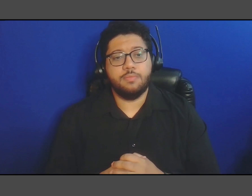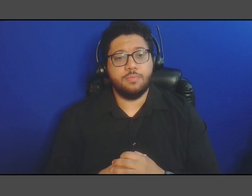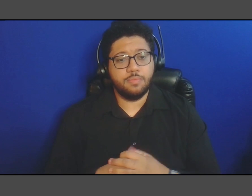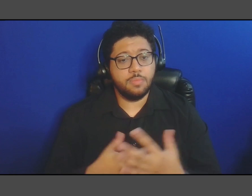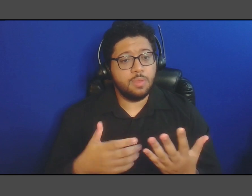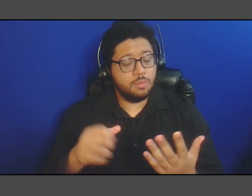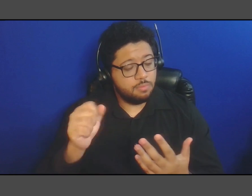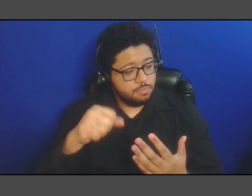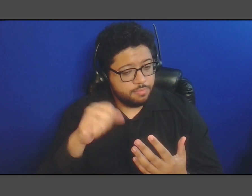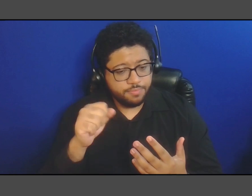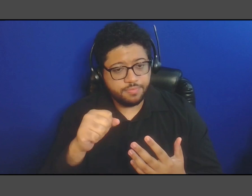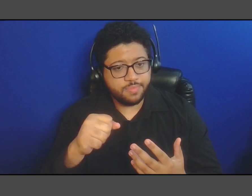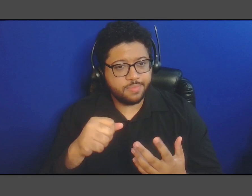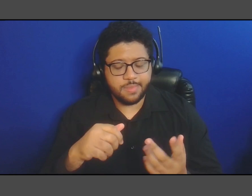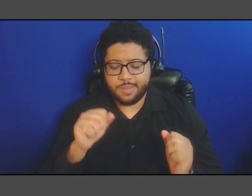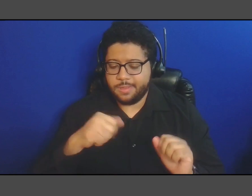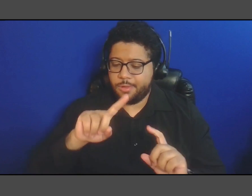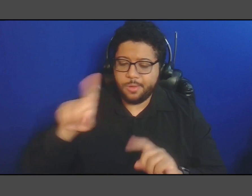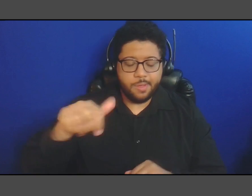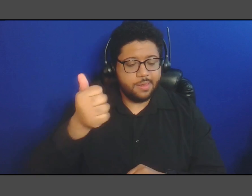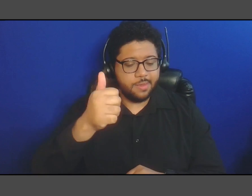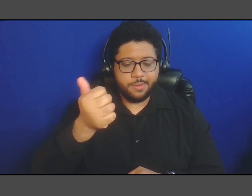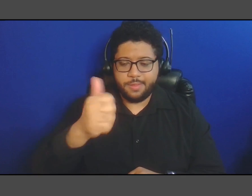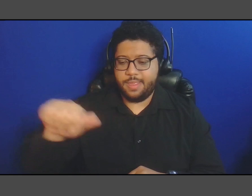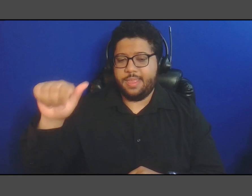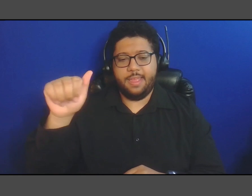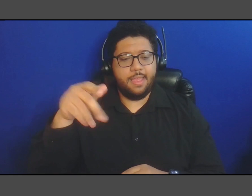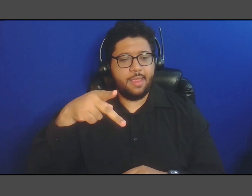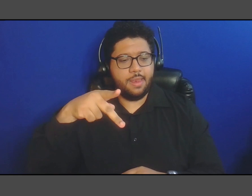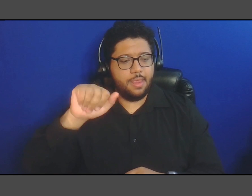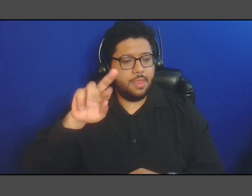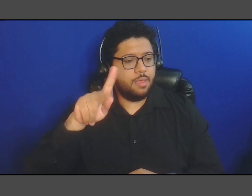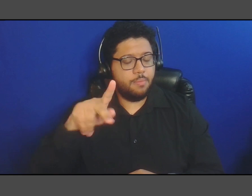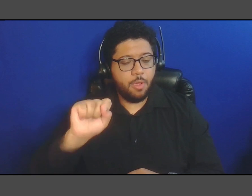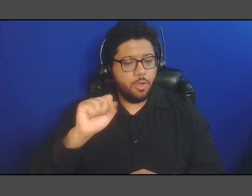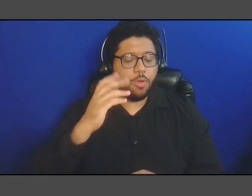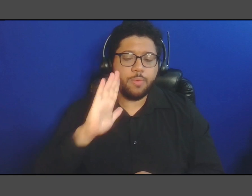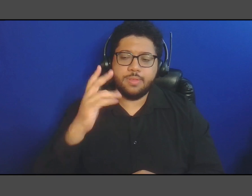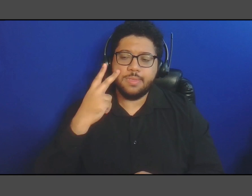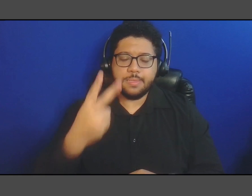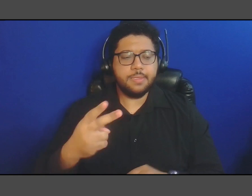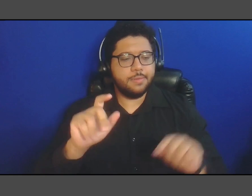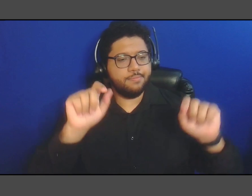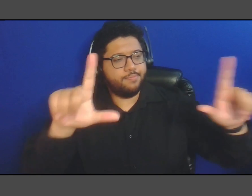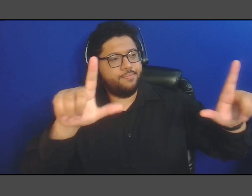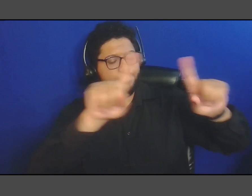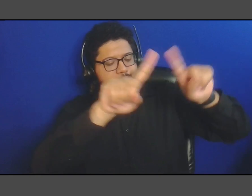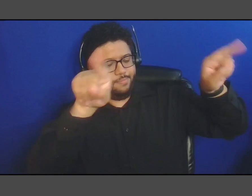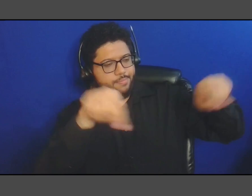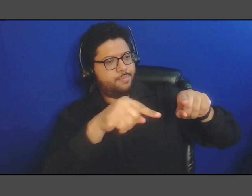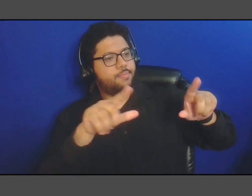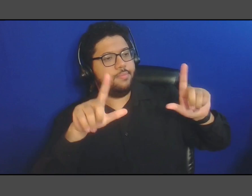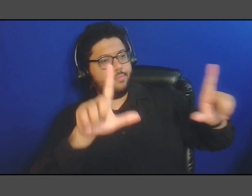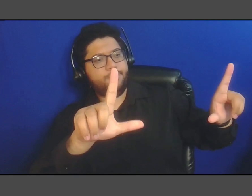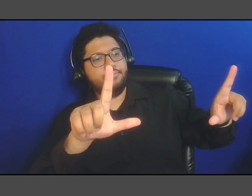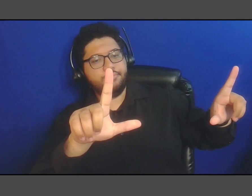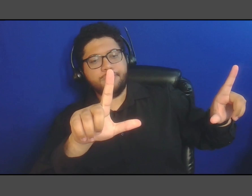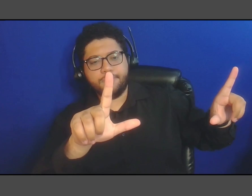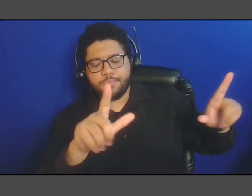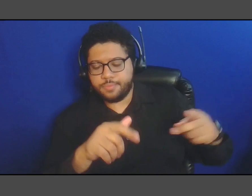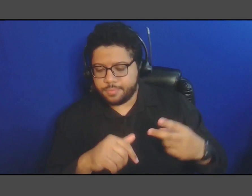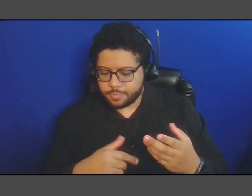any national park and there's a sign, or there's a, you know, there's a sign or some sort